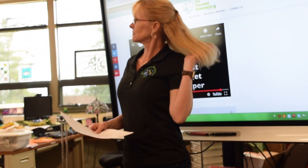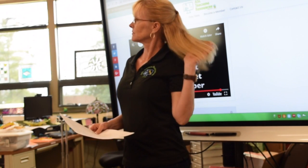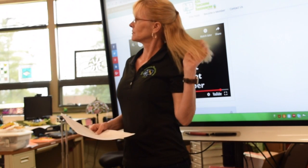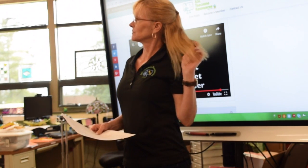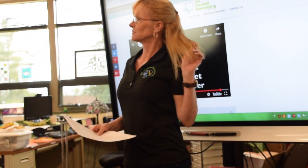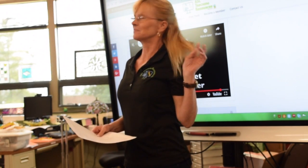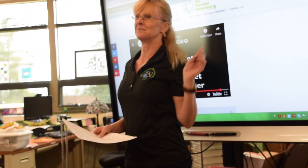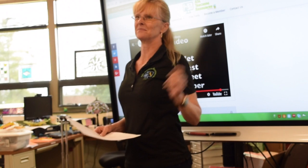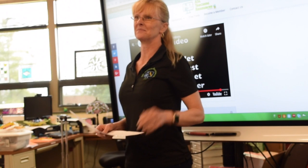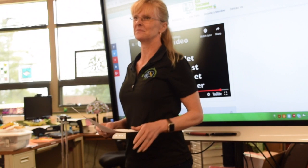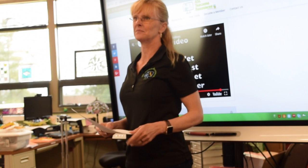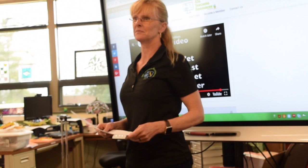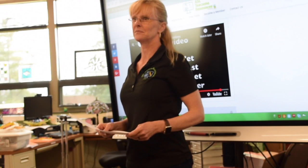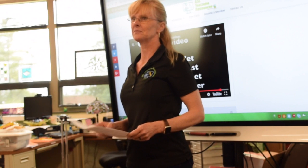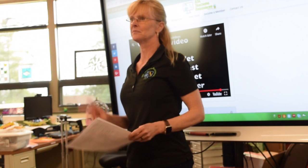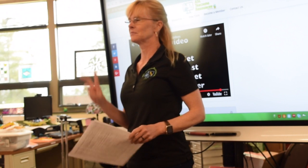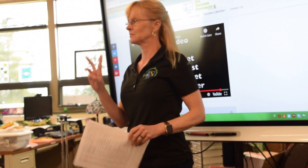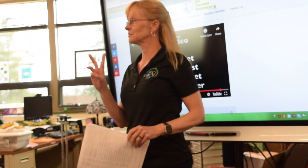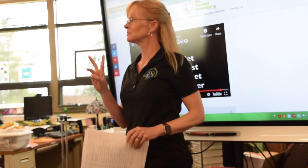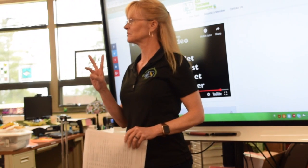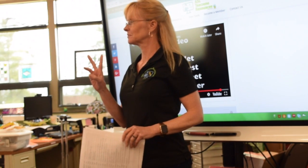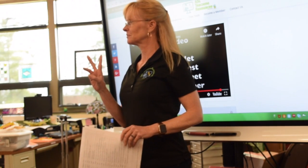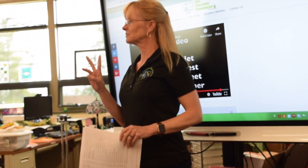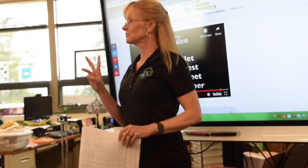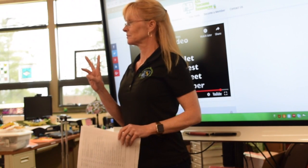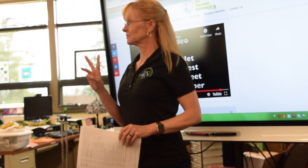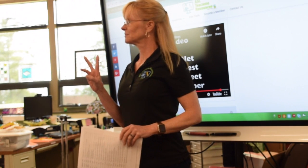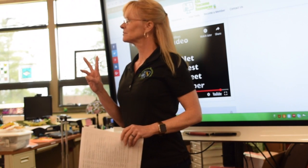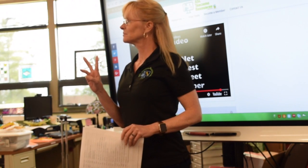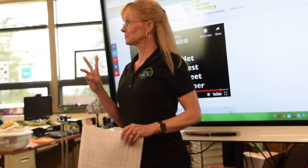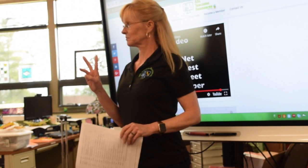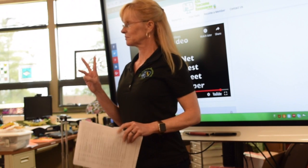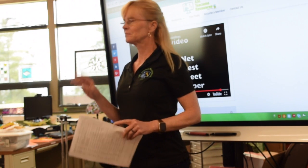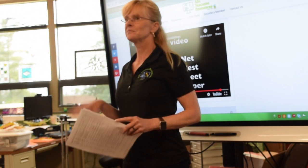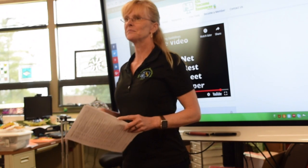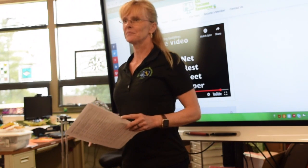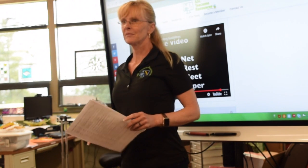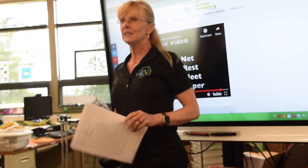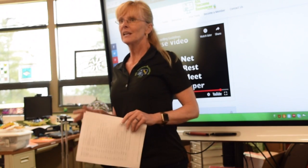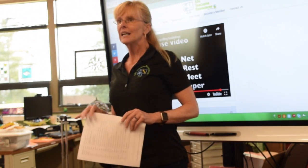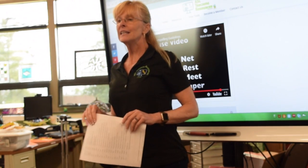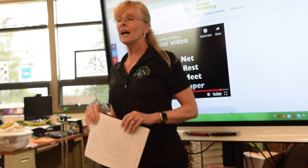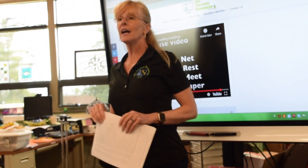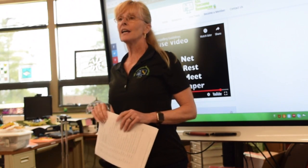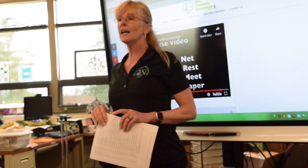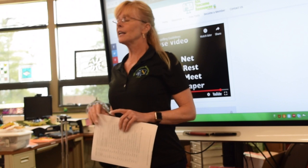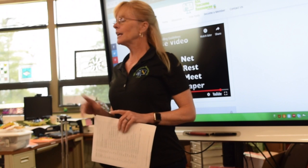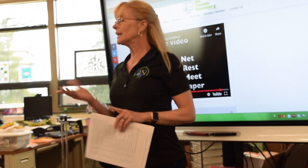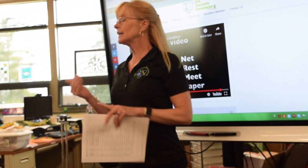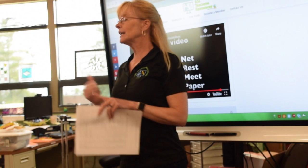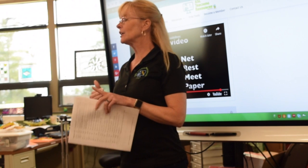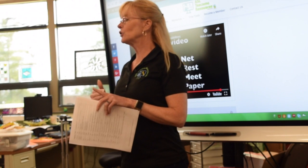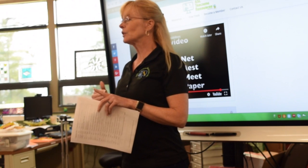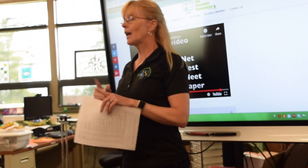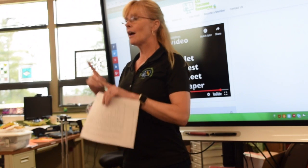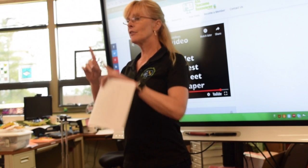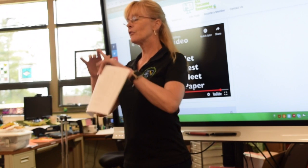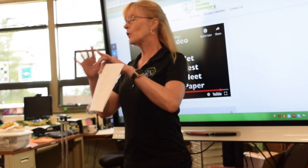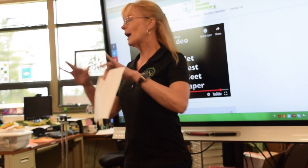see how the finger went down? Right, so it looked like this. I was getting a V from that. That's what Yeah, I was. and again, you're going to have a variety